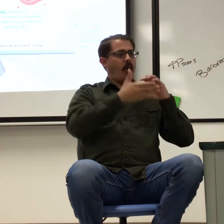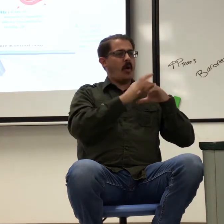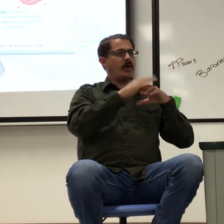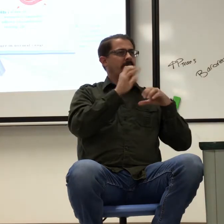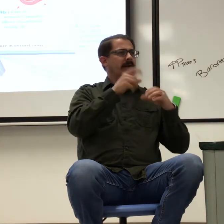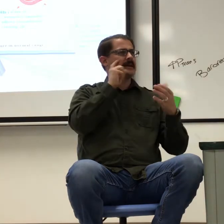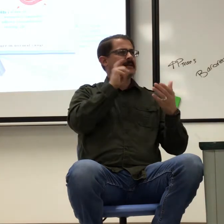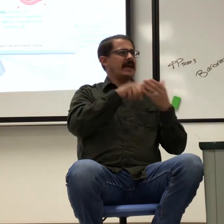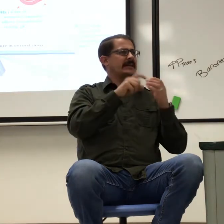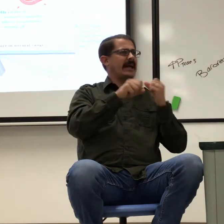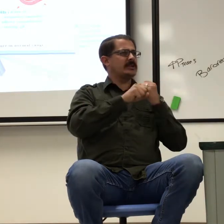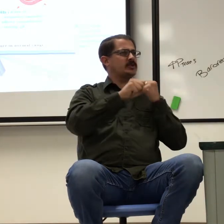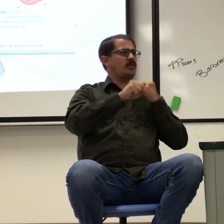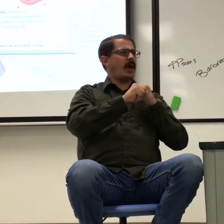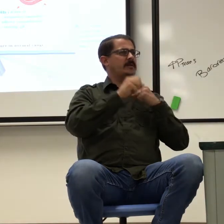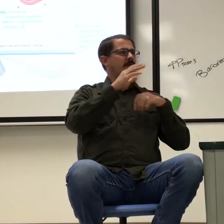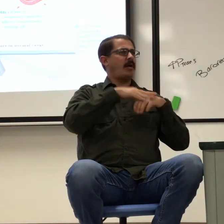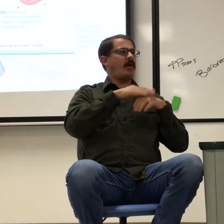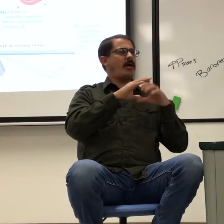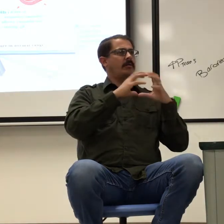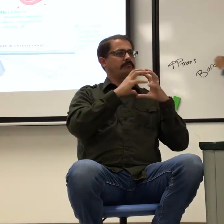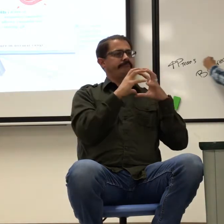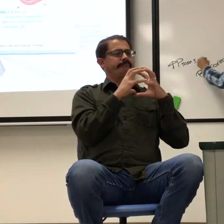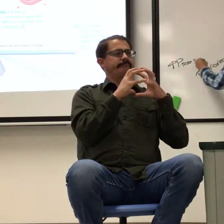that stretch across the vessel wall.